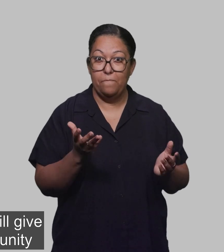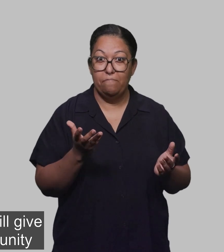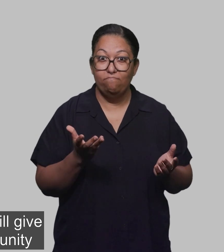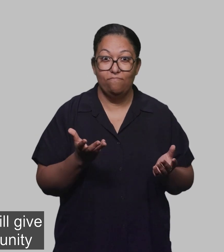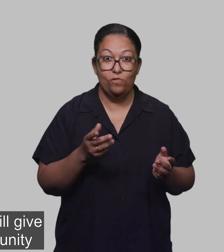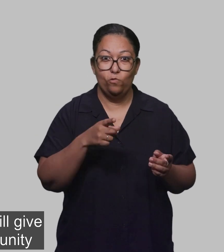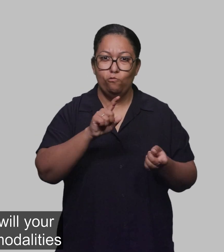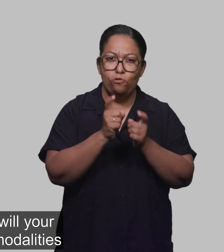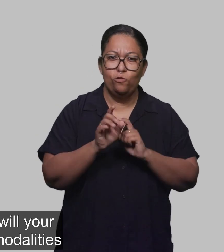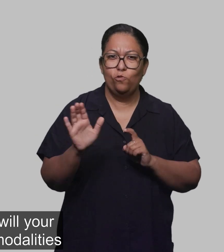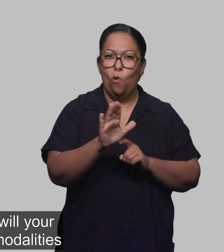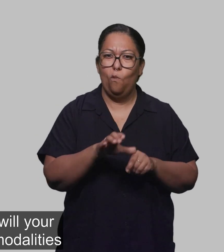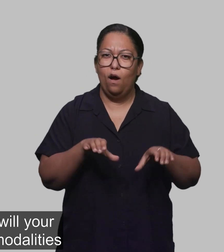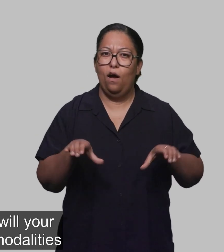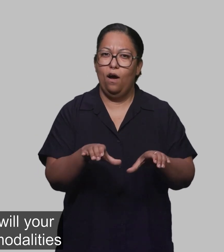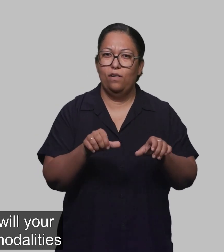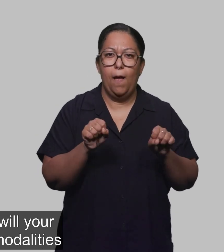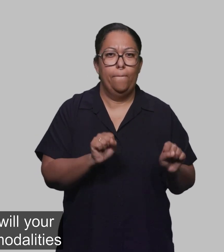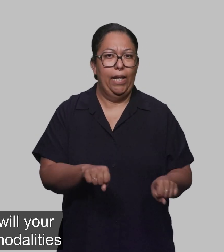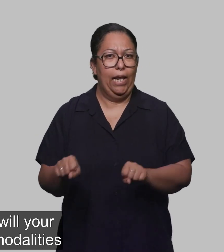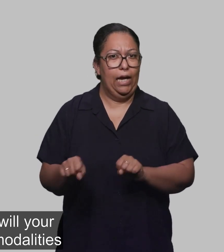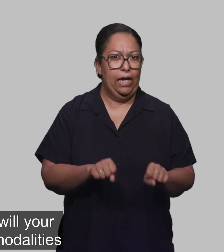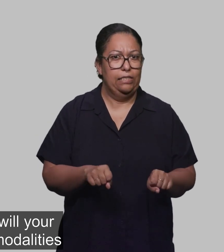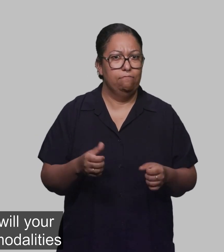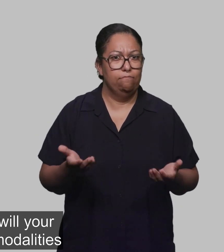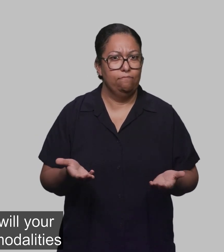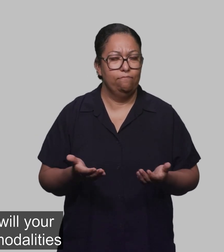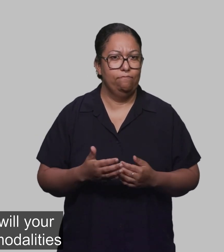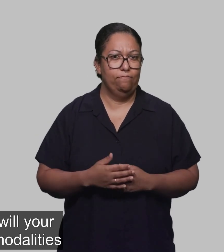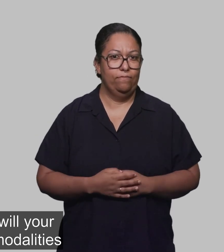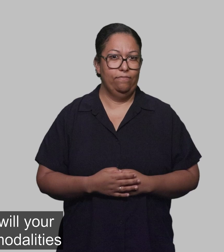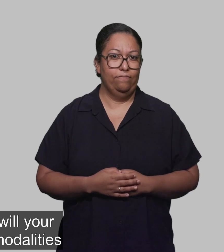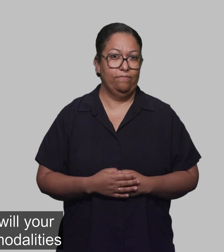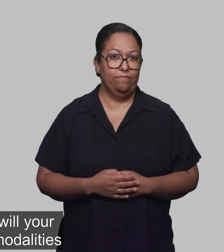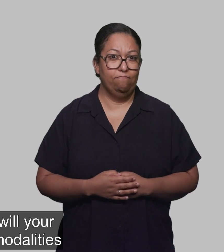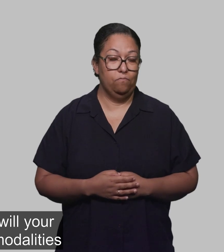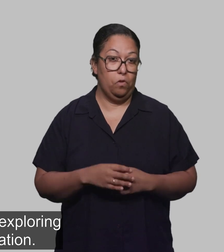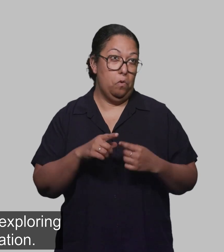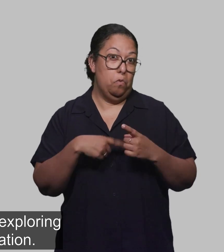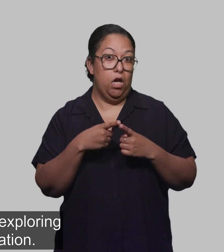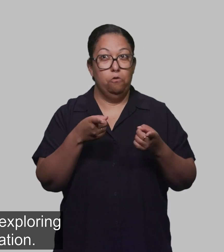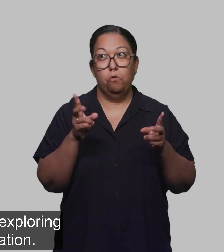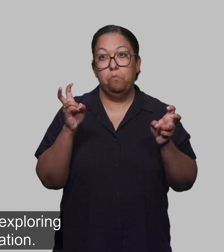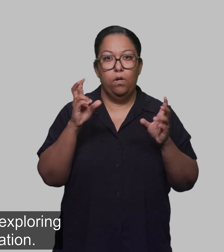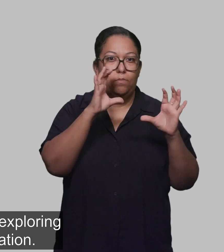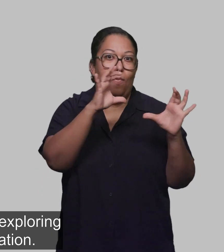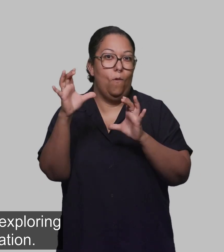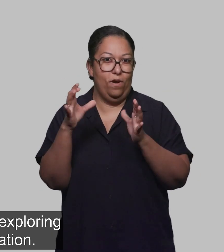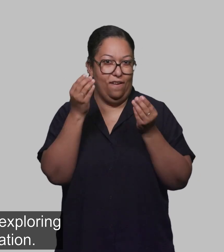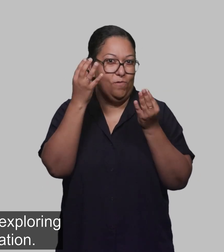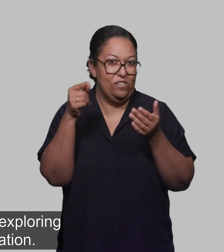the opportunity to change at will your performance modalities when you are exploring